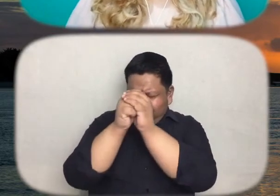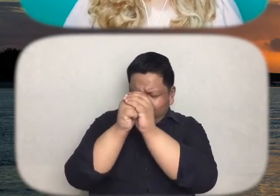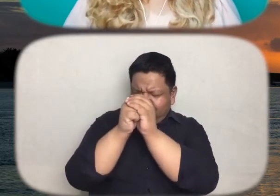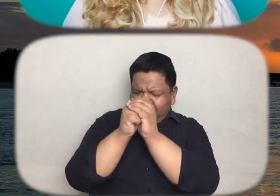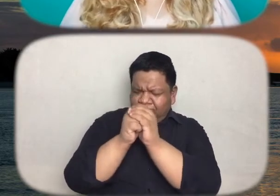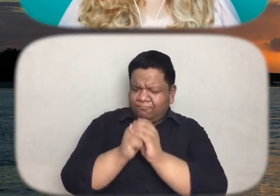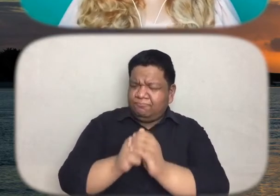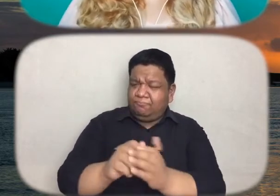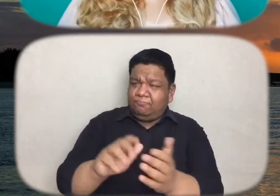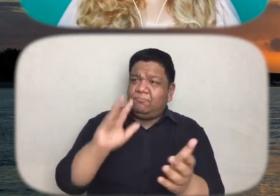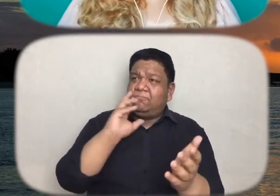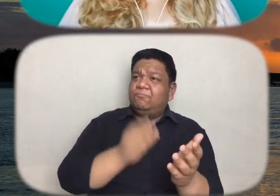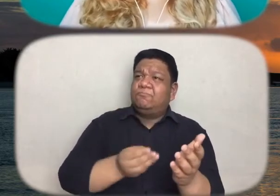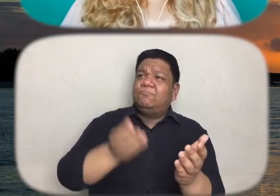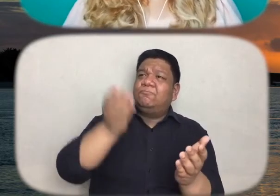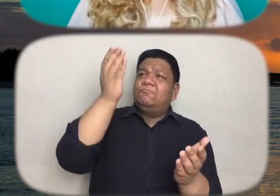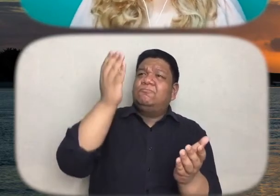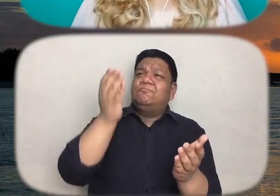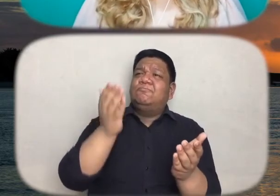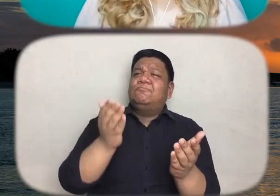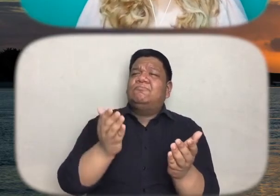who you